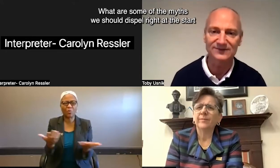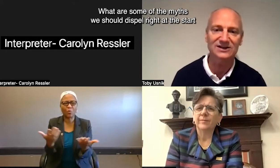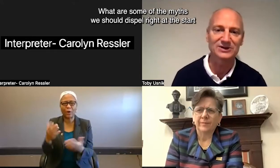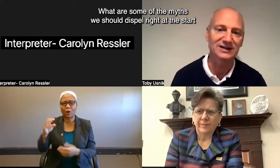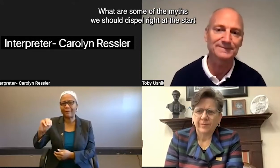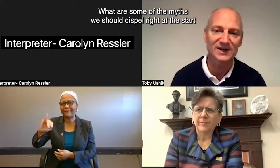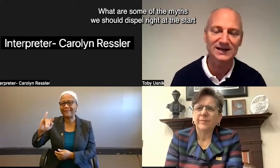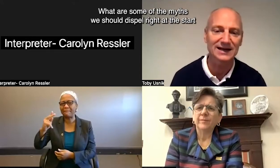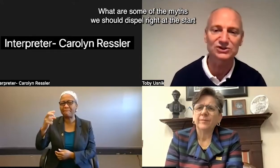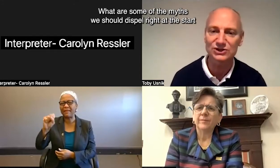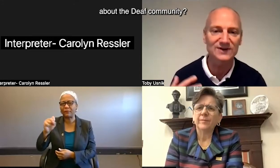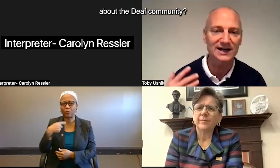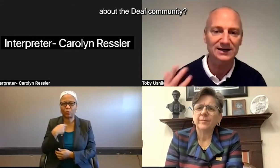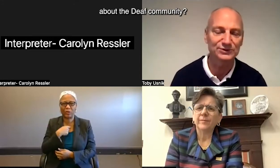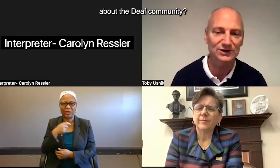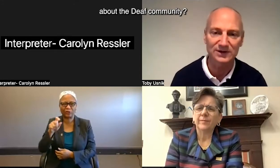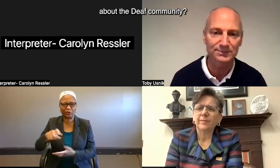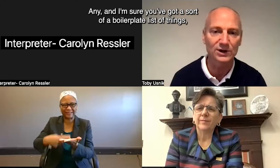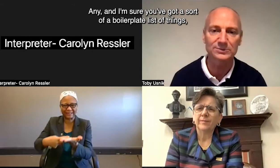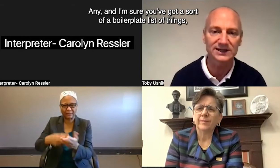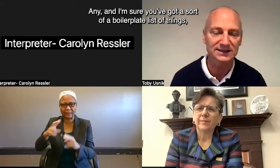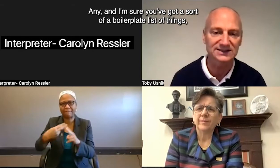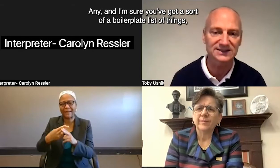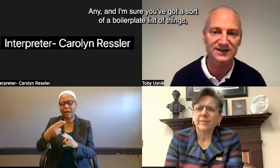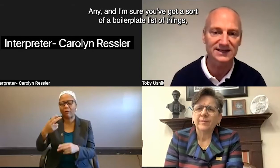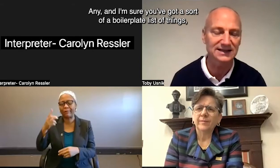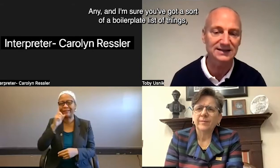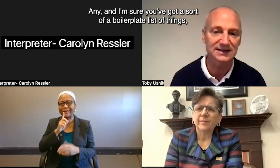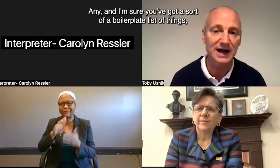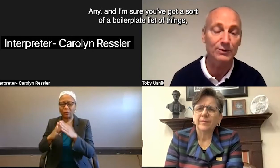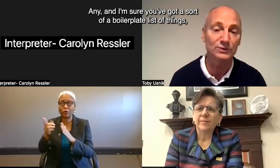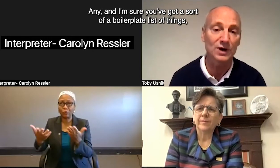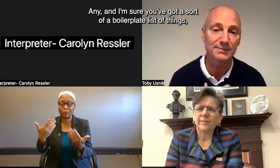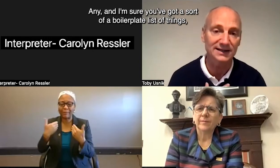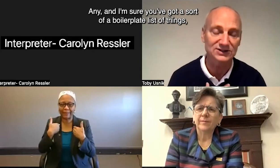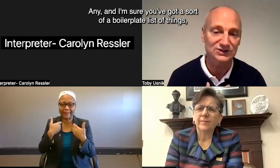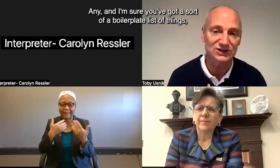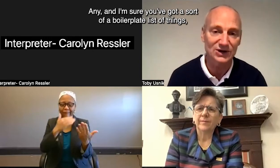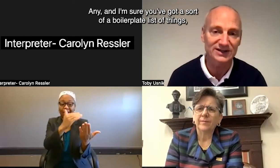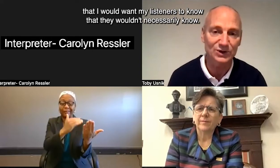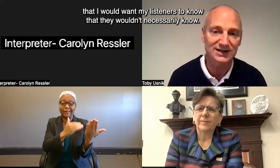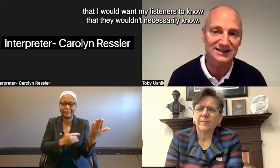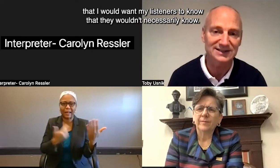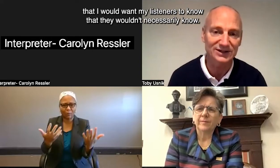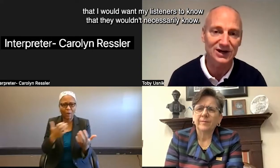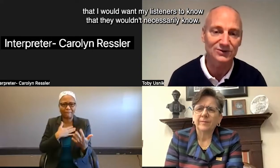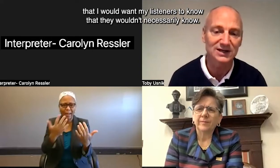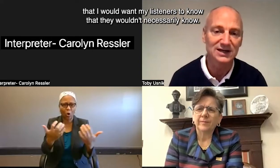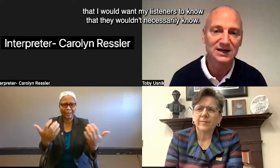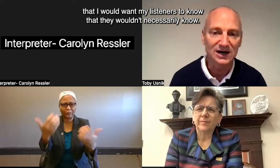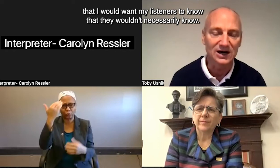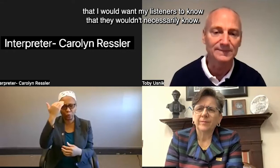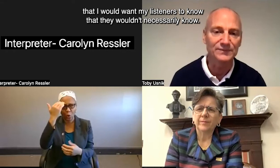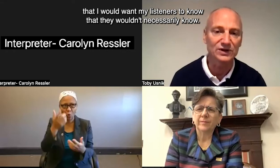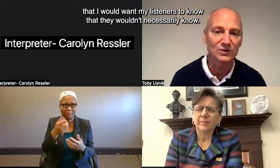about the deaf community? I'm sure you've got a sort of a boilerplate list of things that I would want my listeners to know that they wouldn't necessarily know.